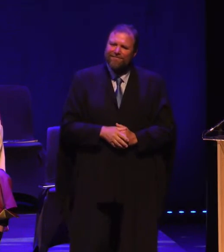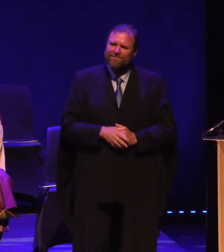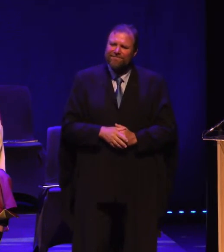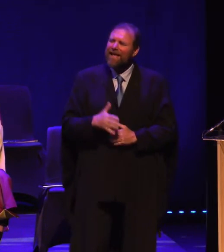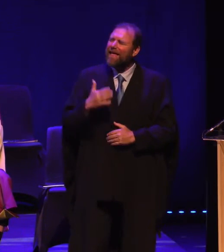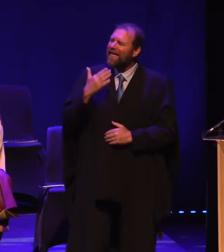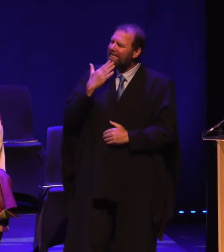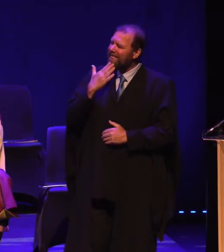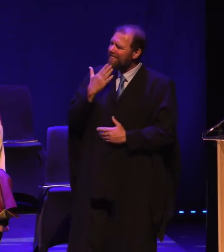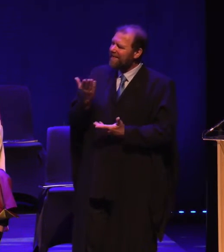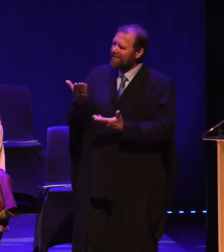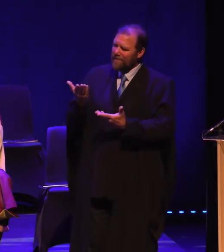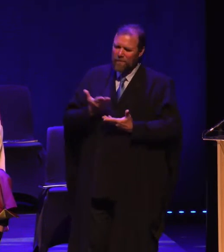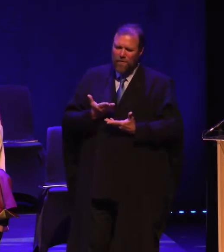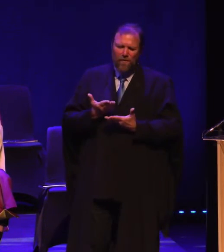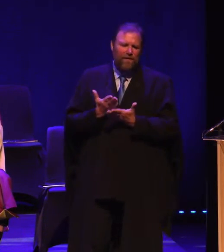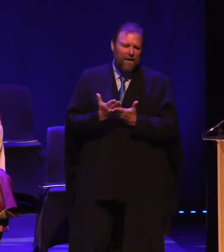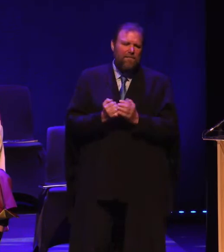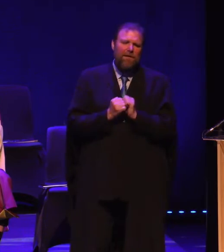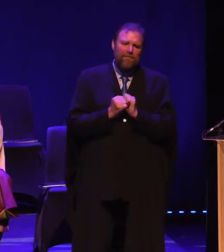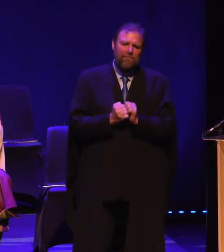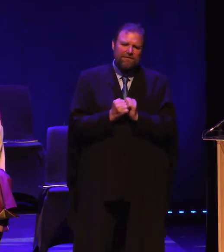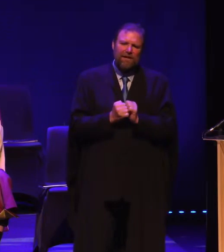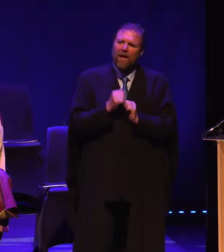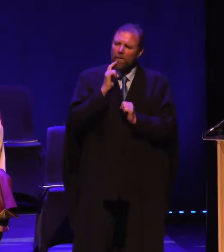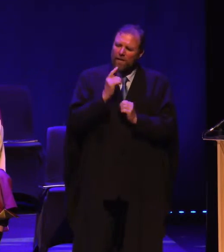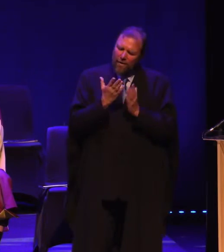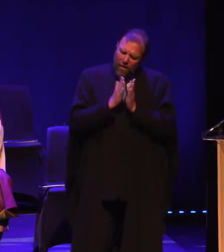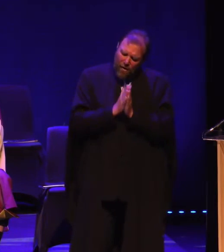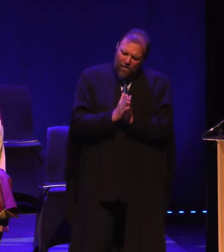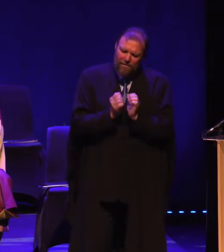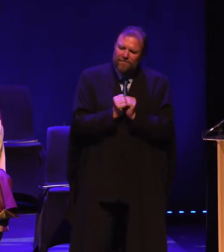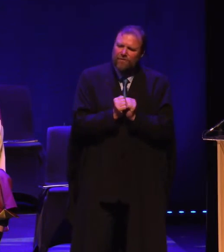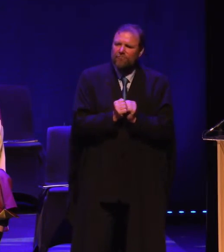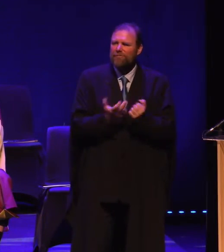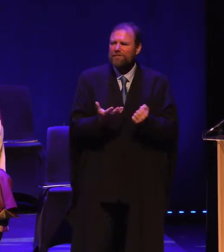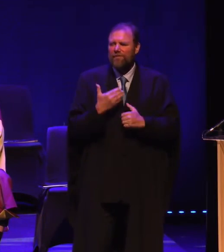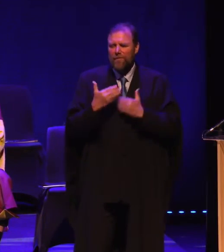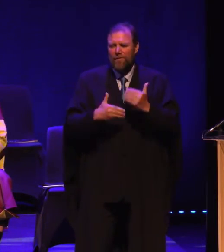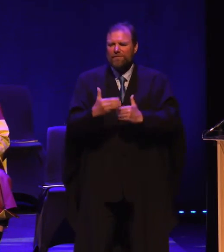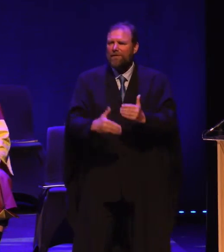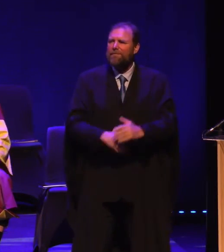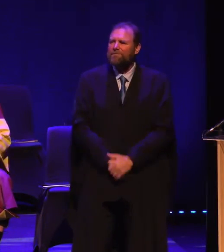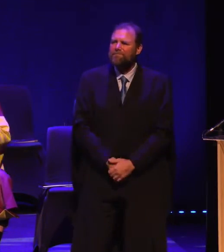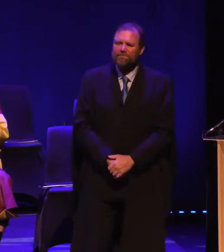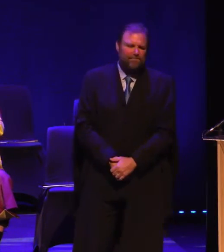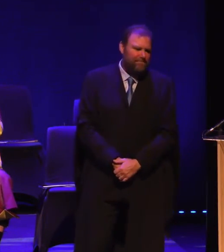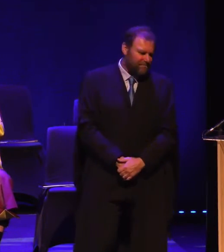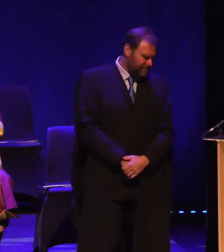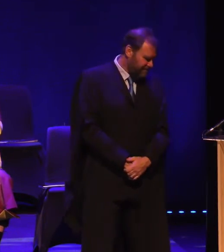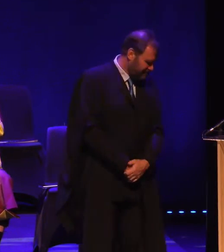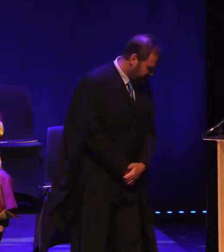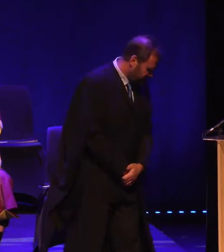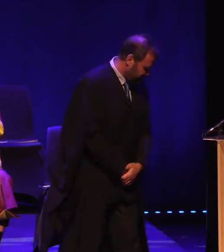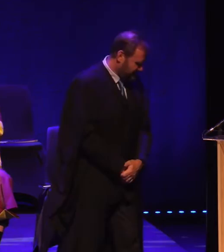for this award. I very much appreciate it, and I will honour and cherish it for many years to come. Thank you.